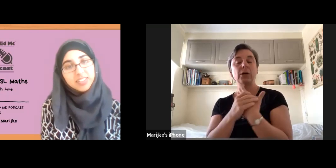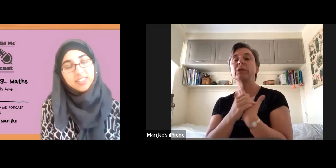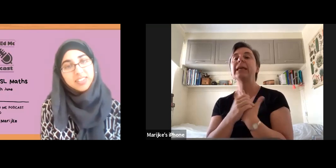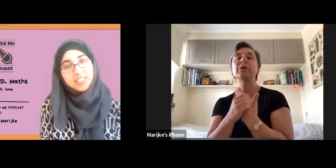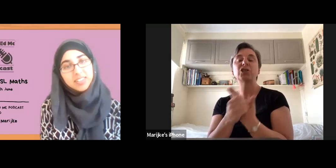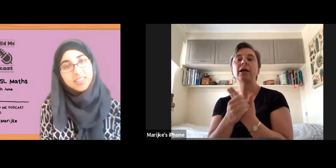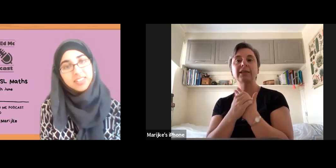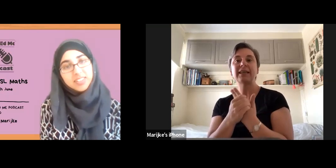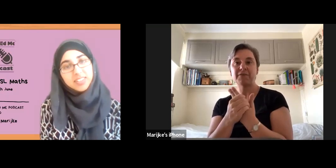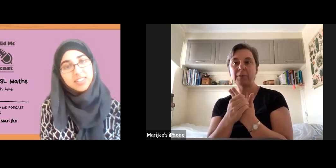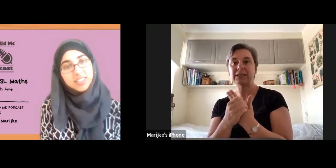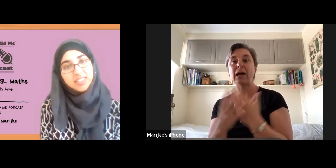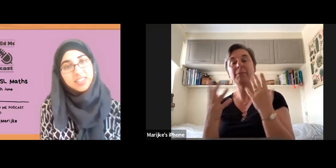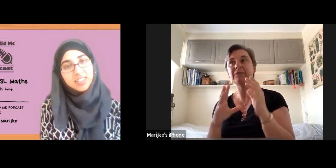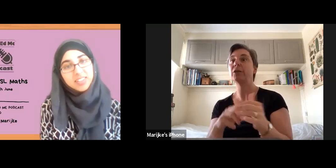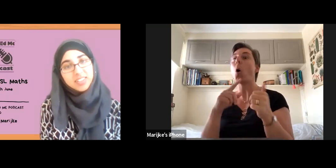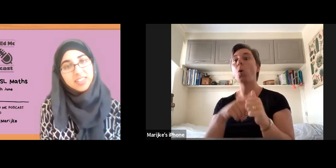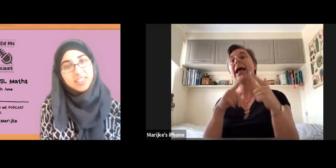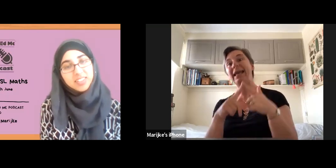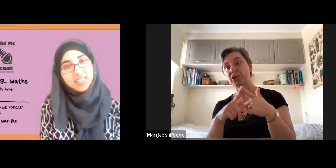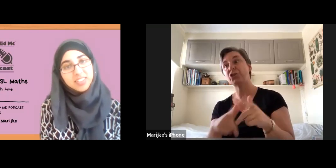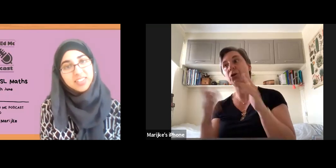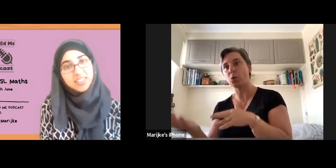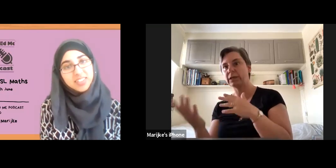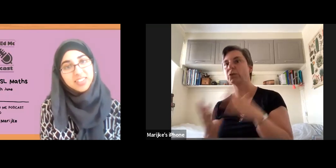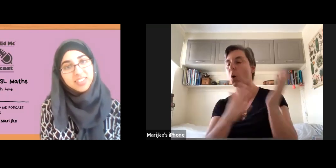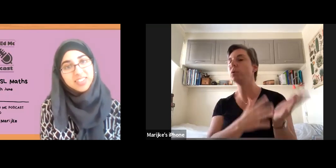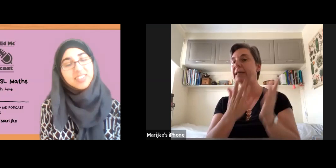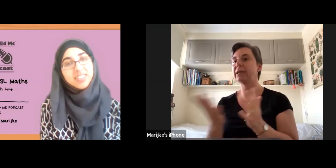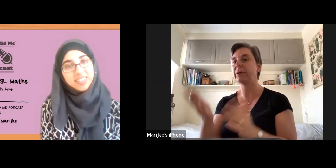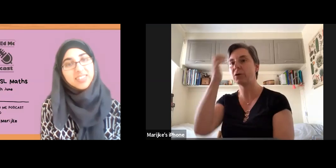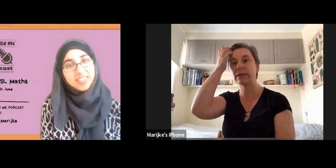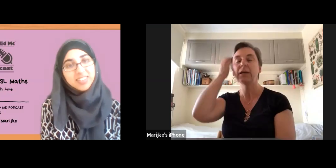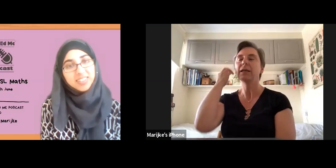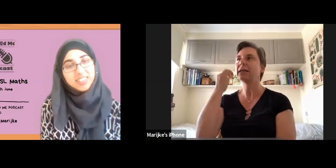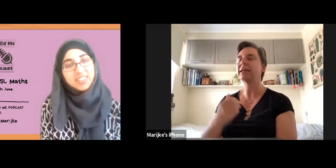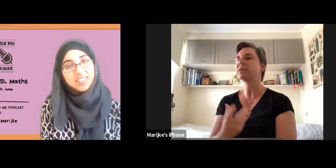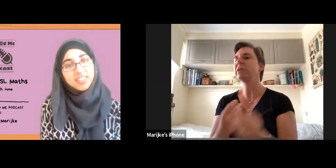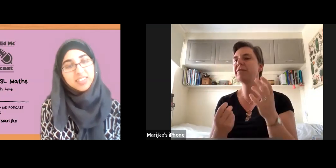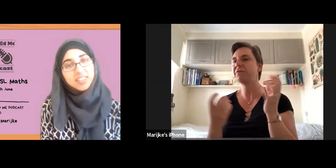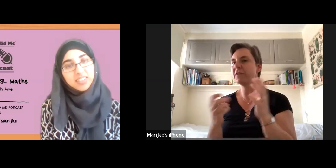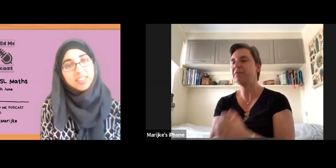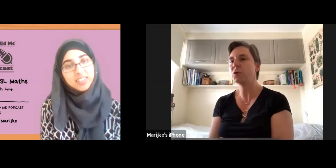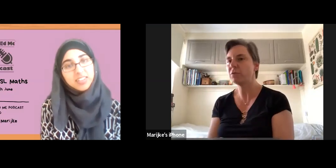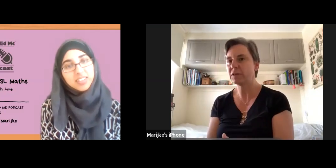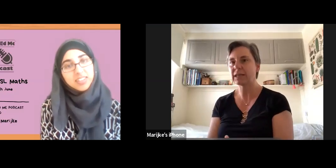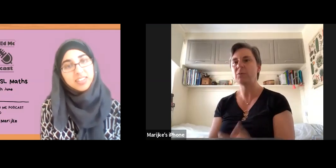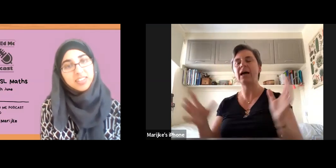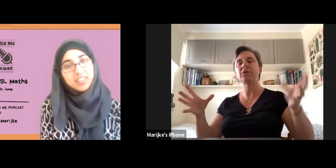only hearing child in a deaf family. So I'm even an OH-CODA, an only hearing CODA. There's only a very few of us, and we have a